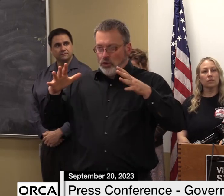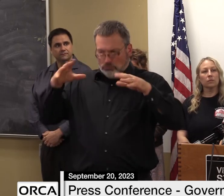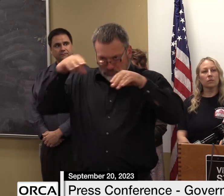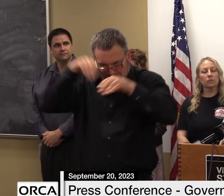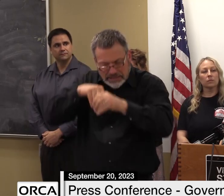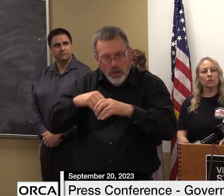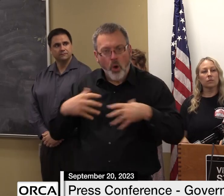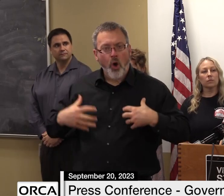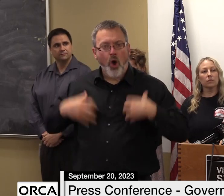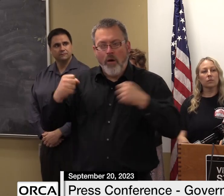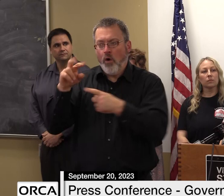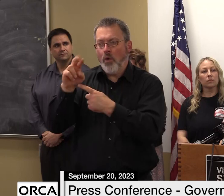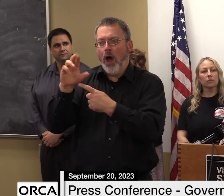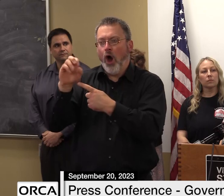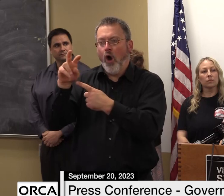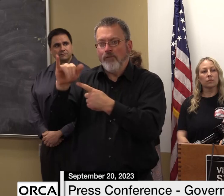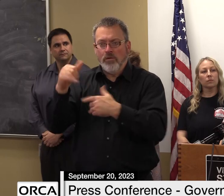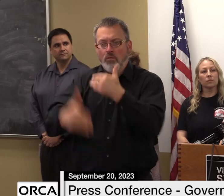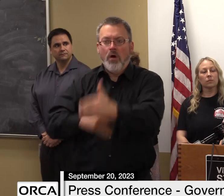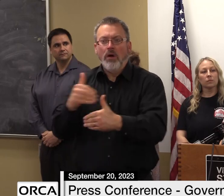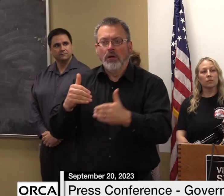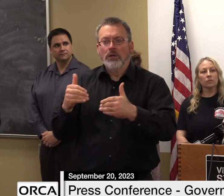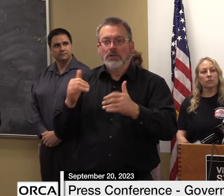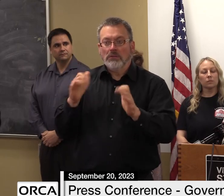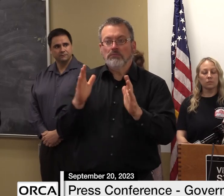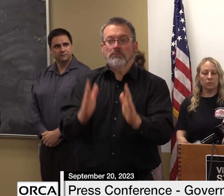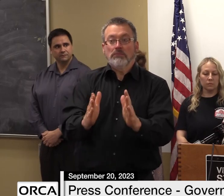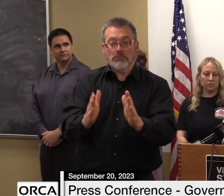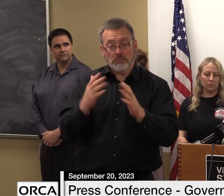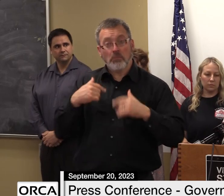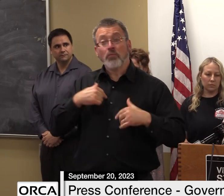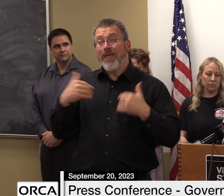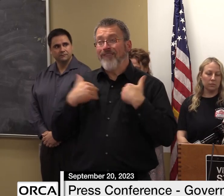And we still have four disaster recovery centers open.